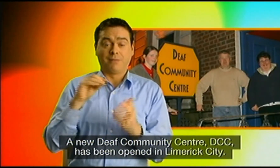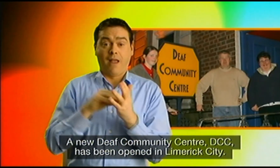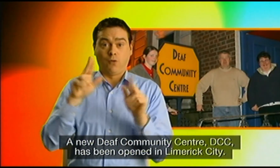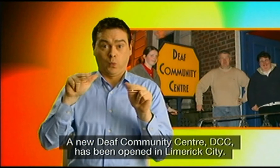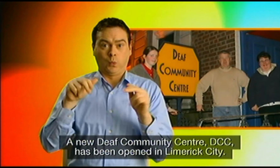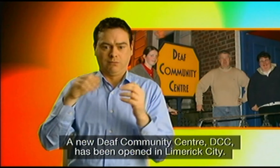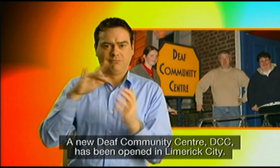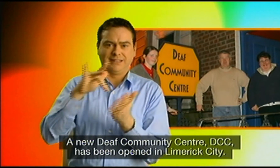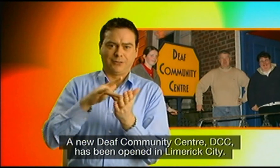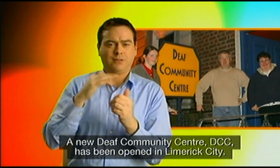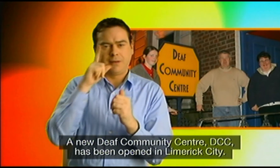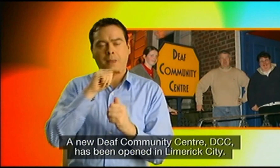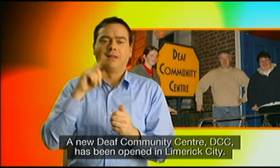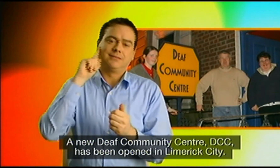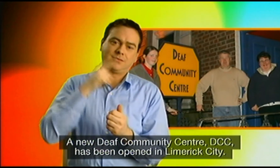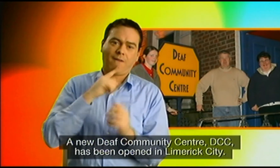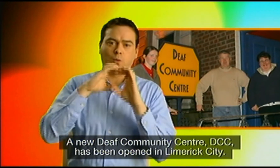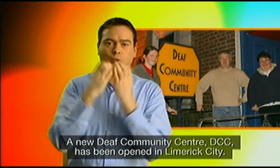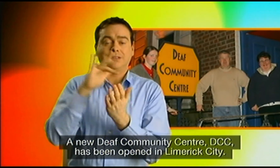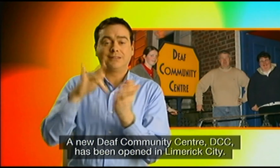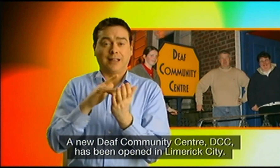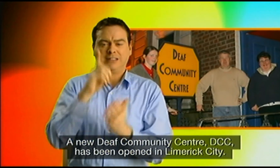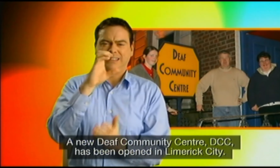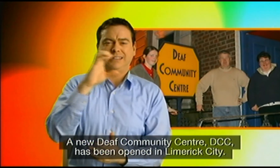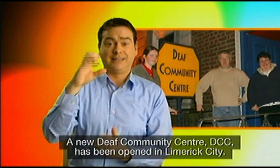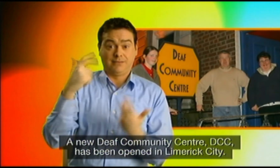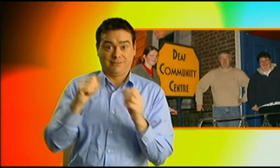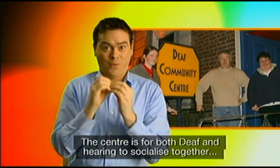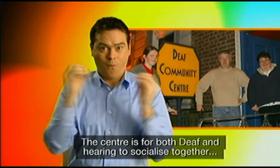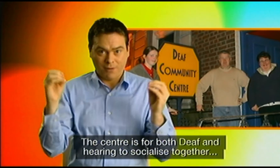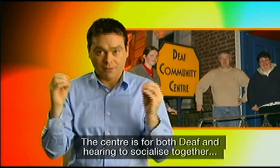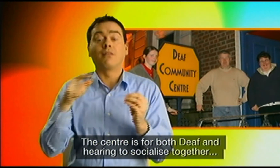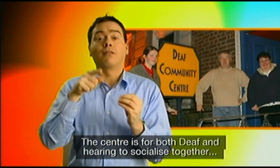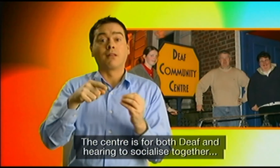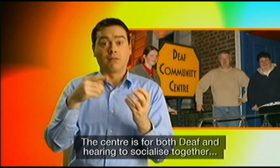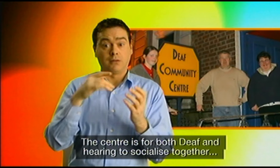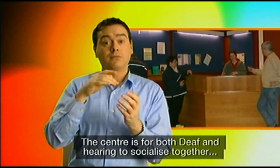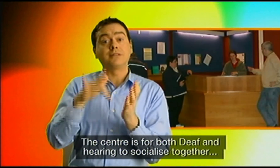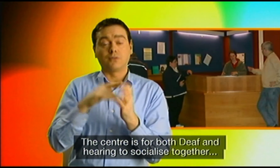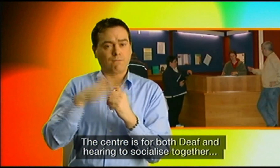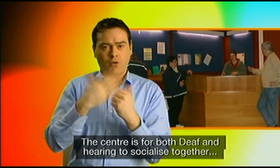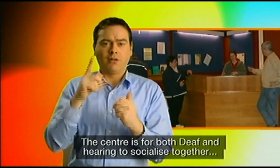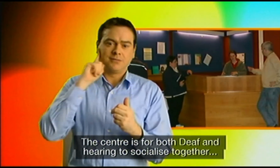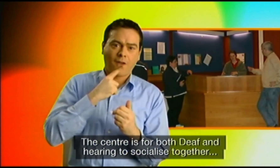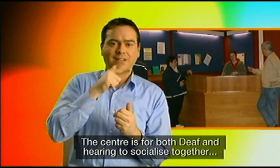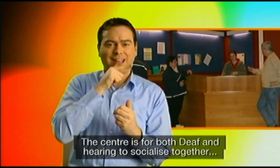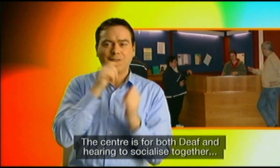Deaf Community Centre, DCC, has been opened in Limerick City. The centre is for both deaf and hearing to